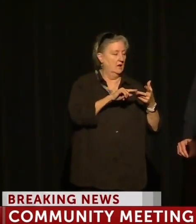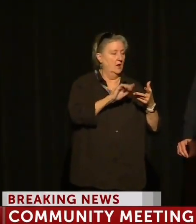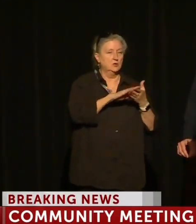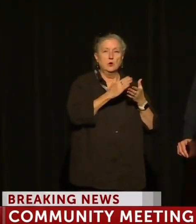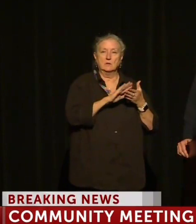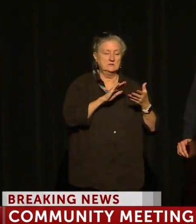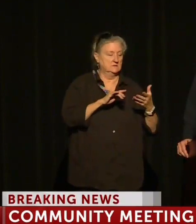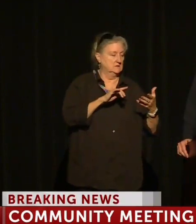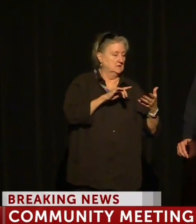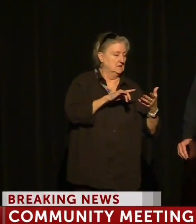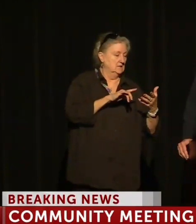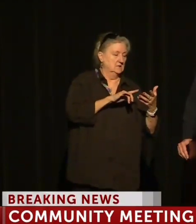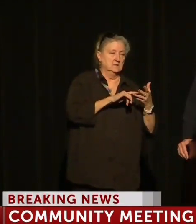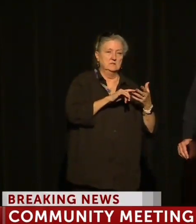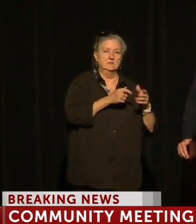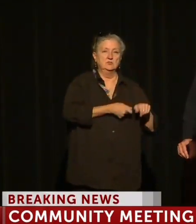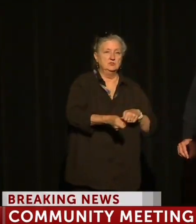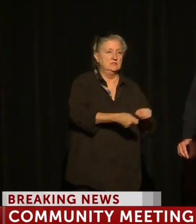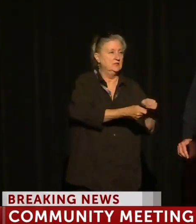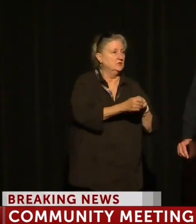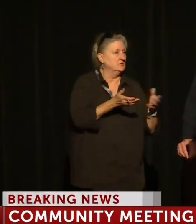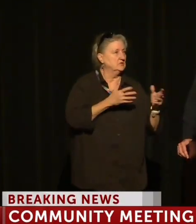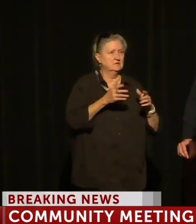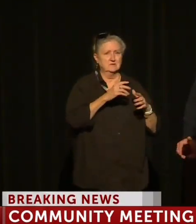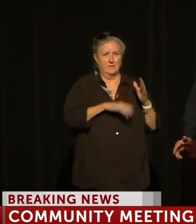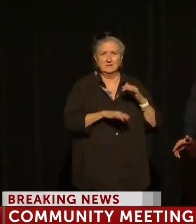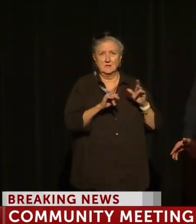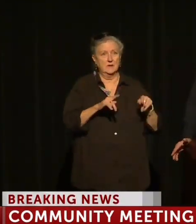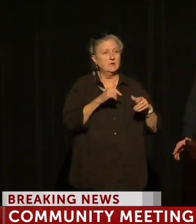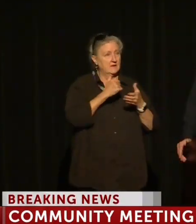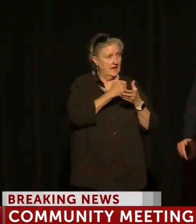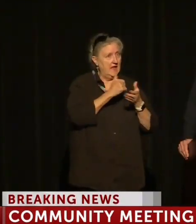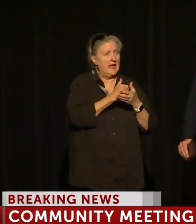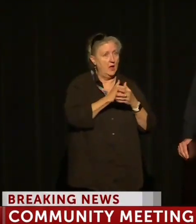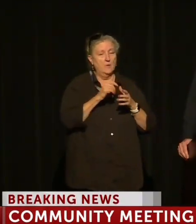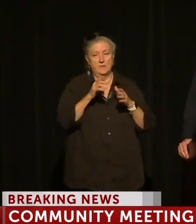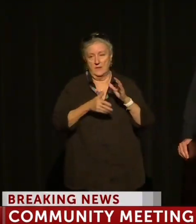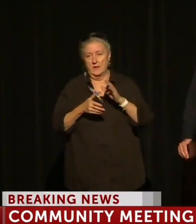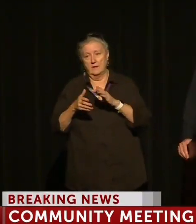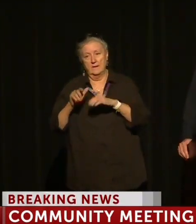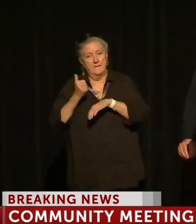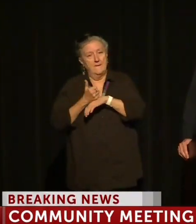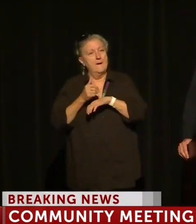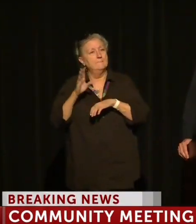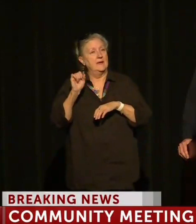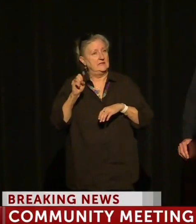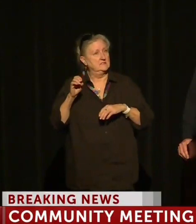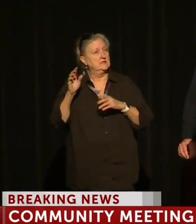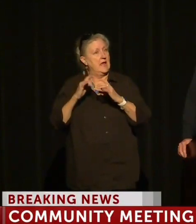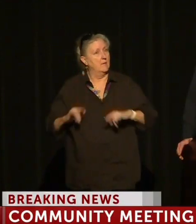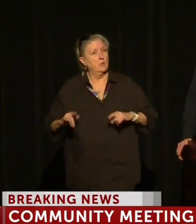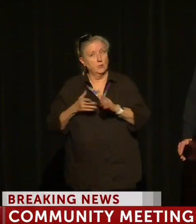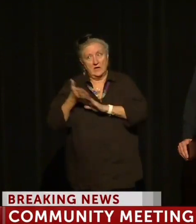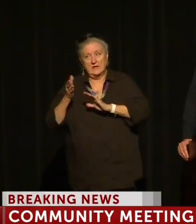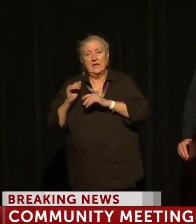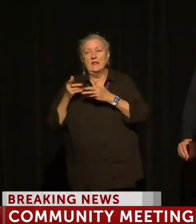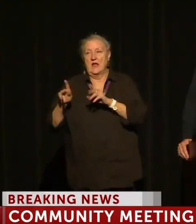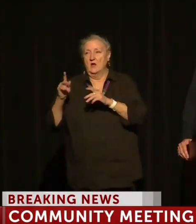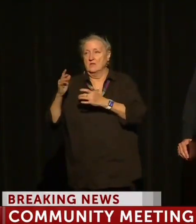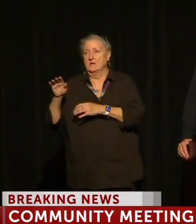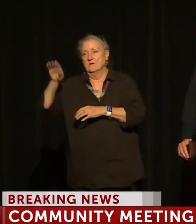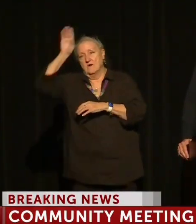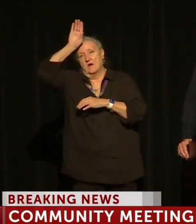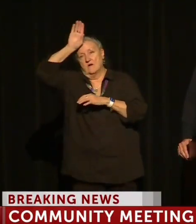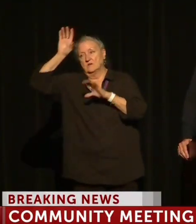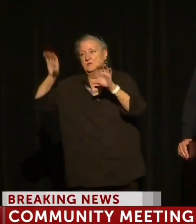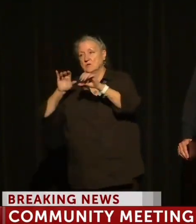cooks, janitorial service, basically people that help the base camp run and allow the firefighters to do their job. So I want to make sure that